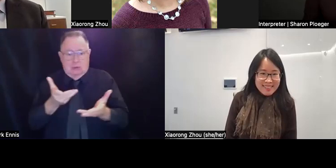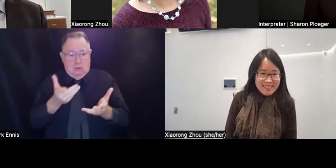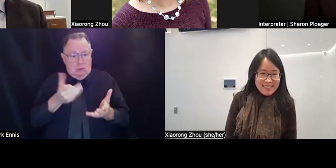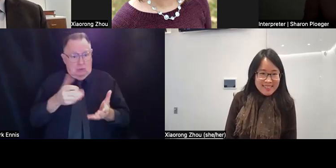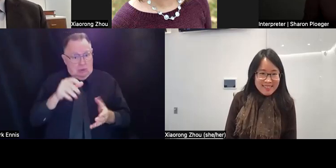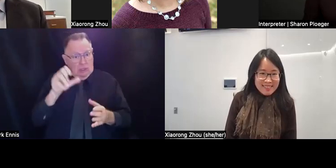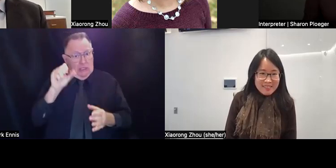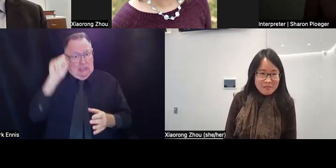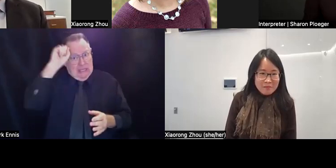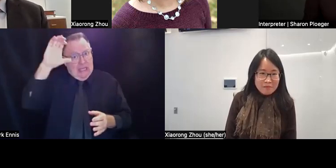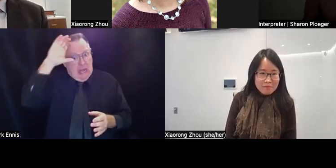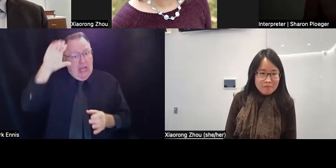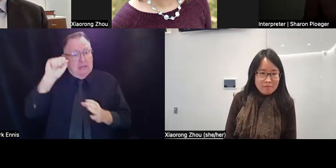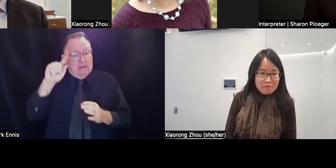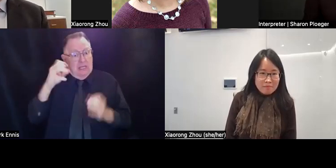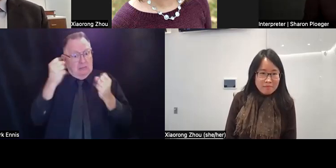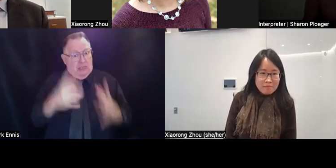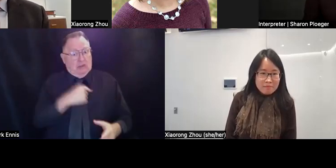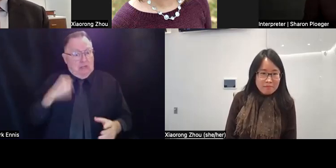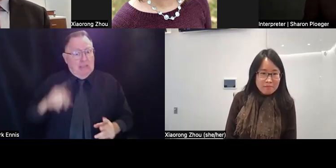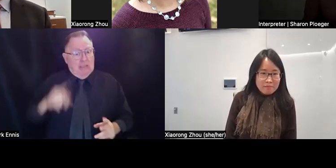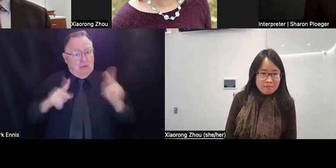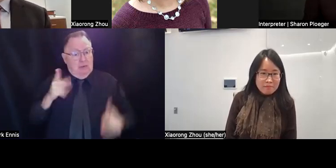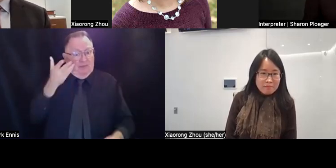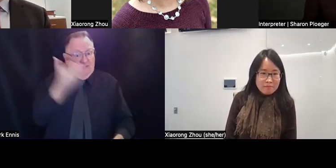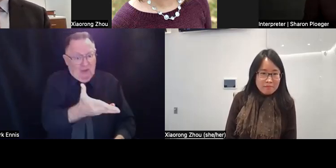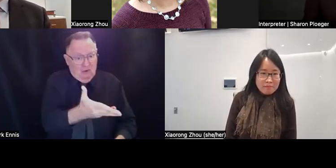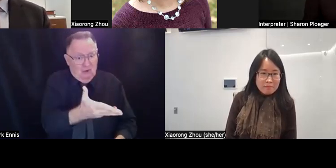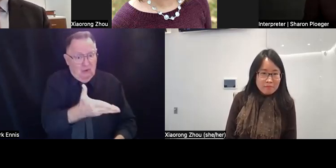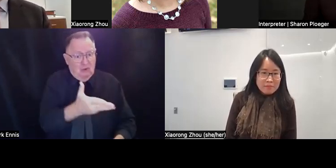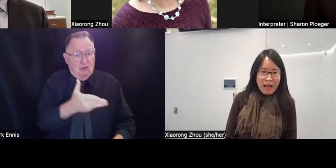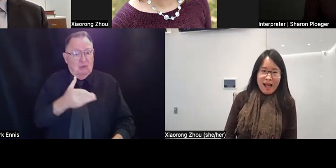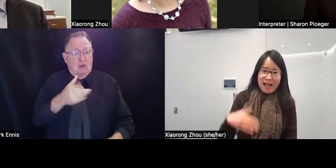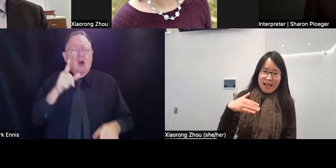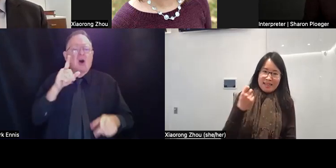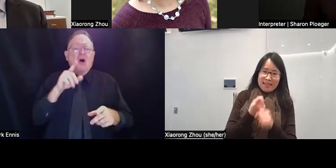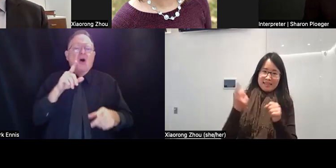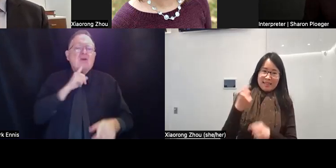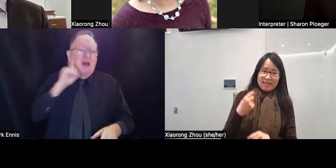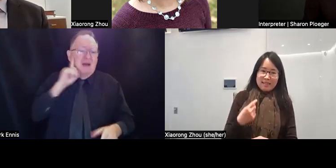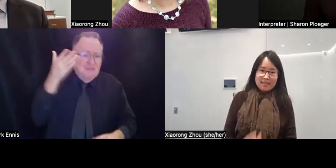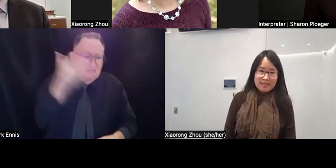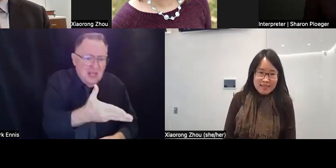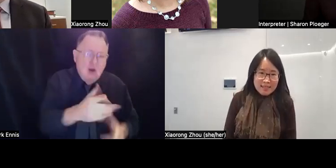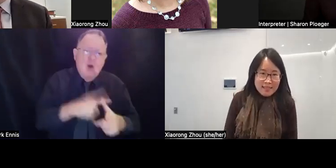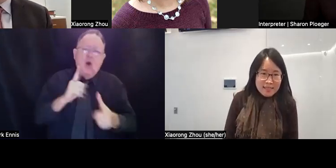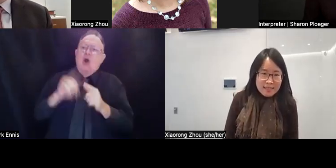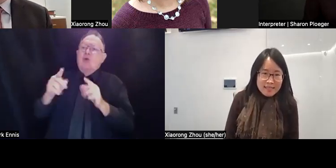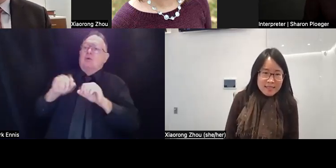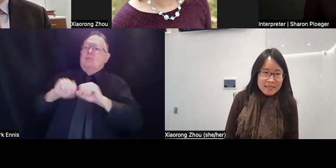State you're working with, or are you working long distance or virtually with them in China?